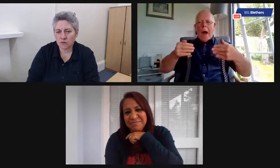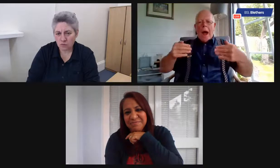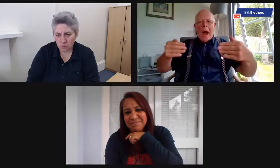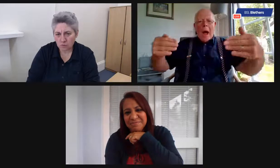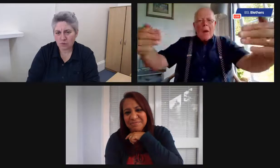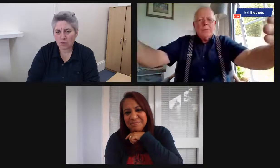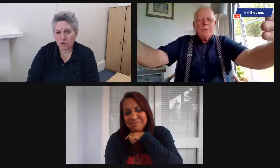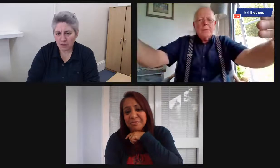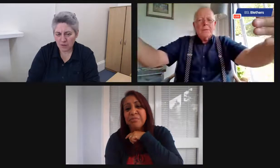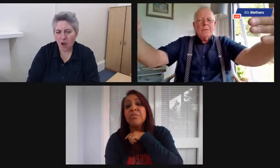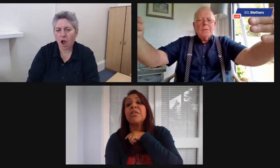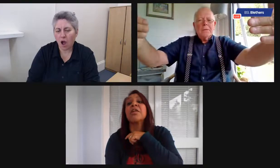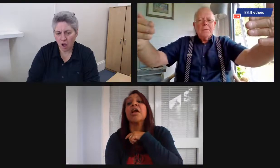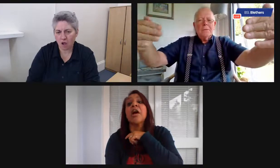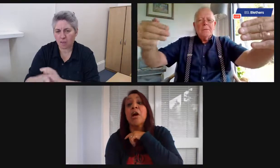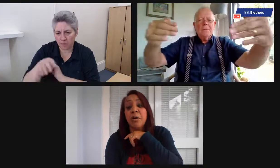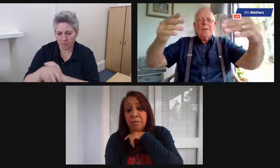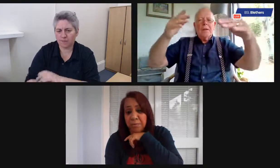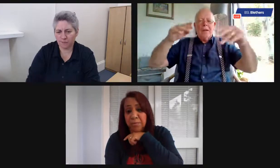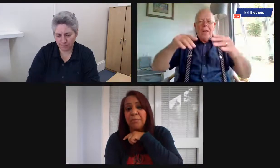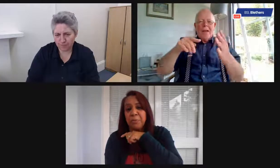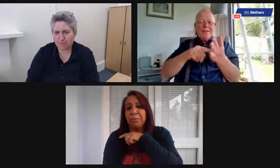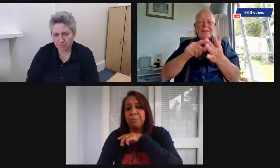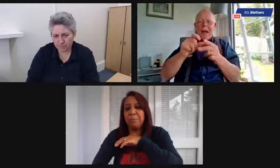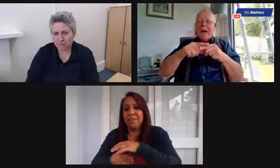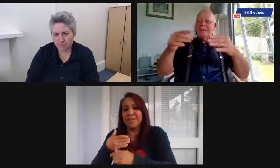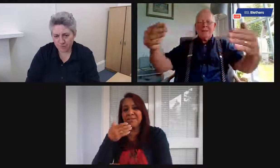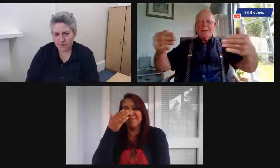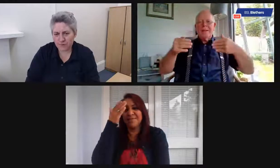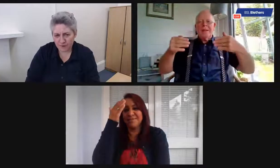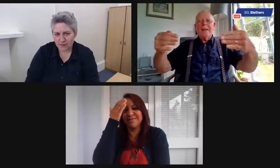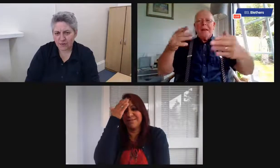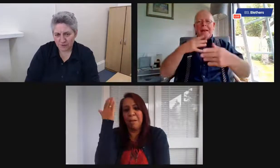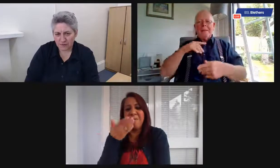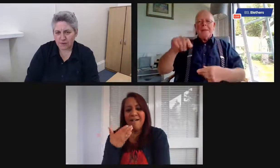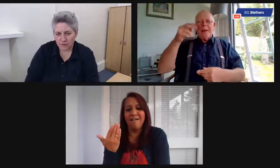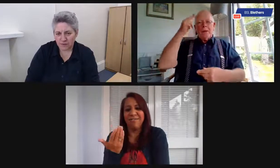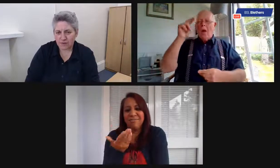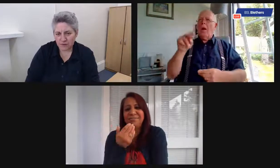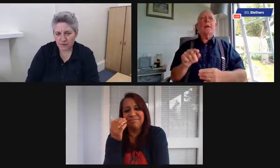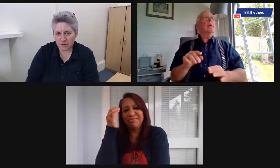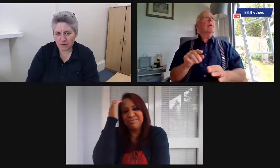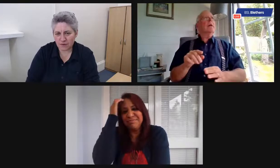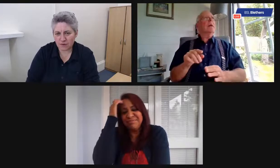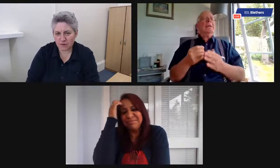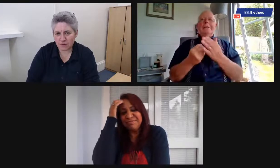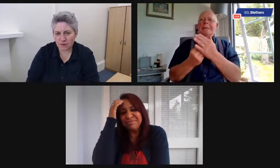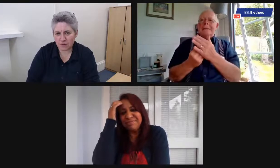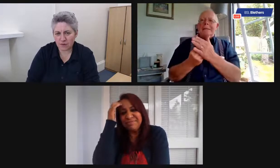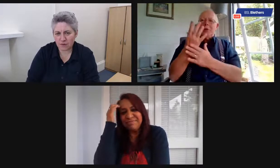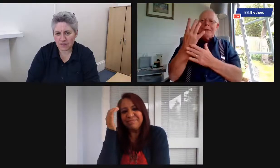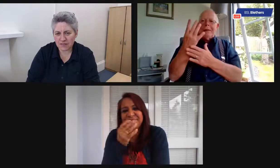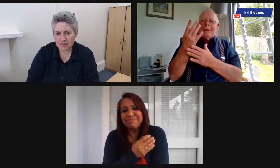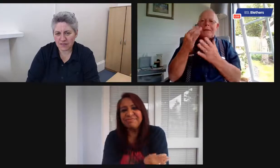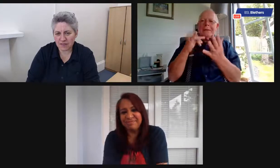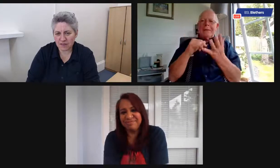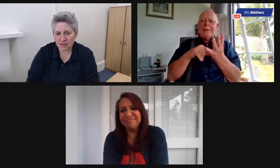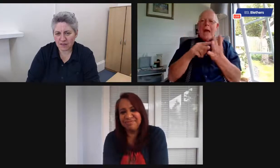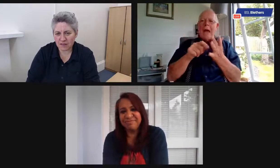but also low tide, when the tide is far out, um, uh, so